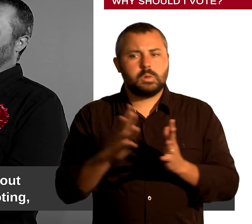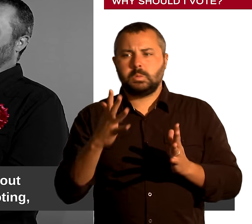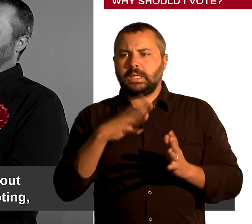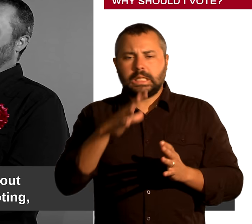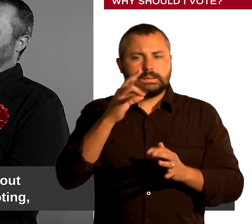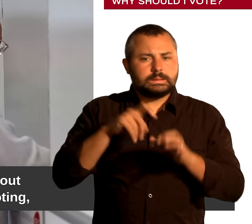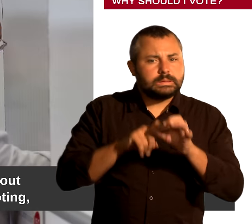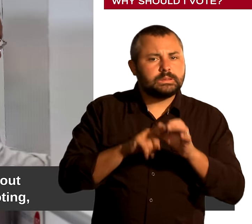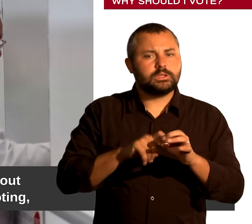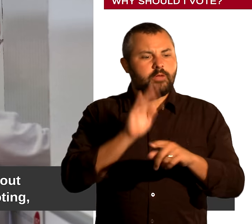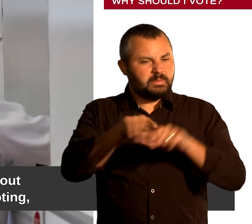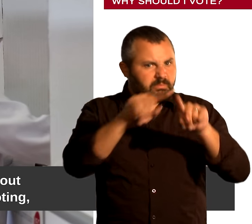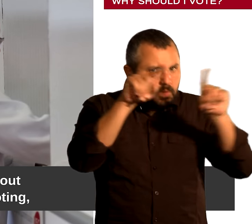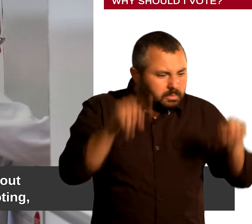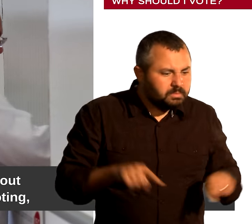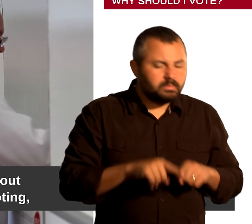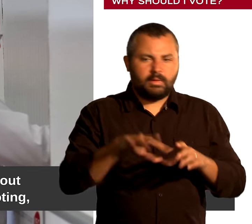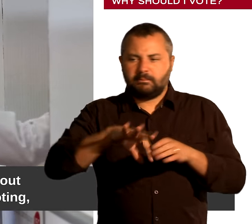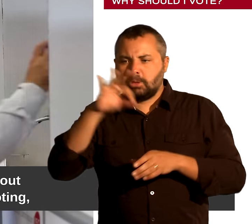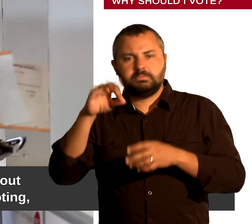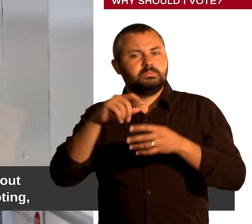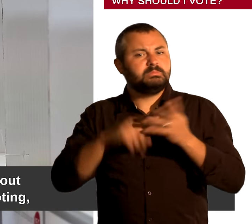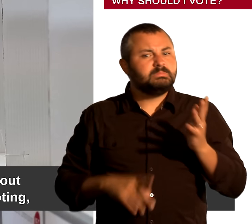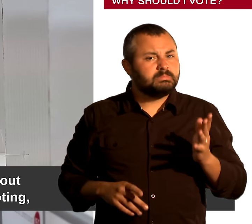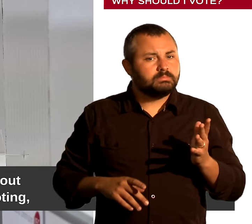To ask questions about both enrolling and voting,